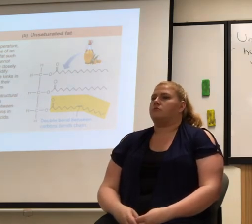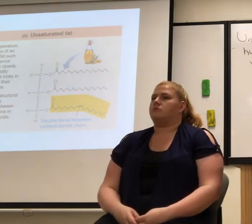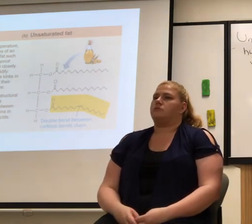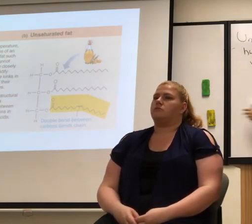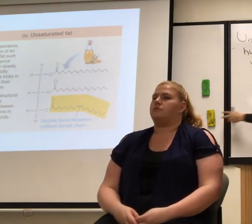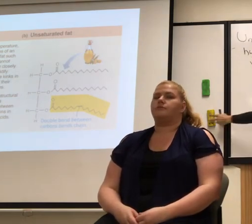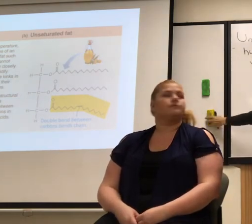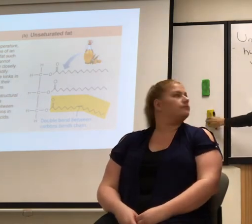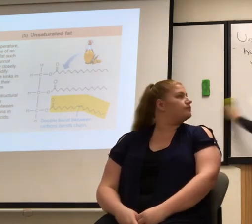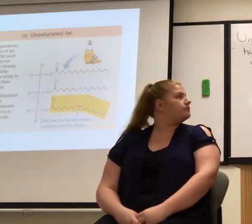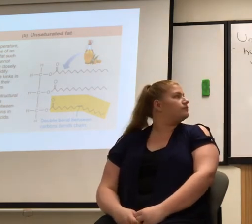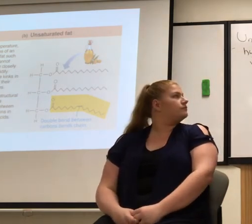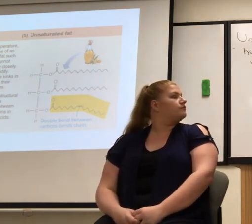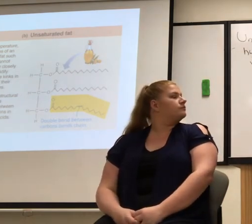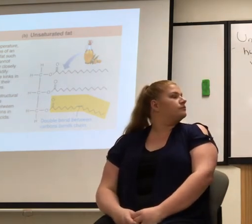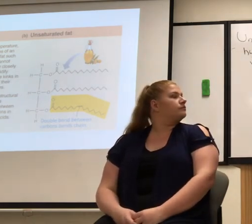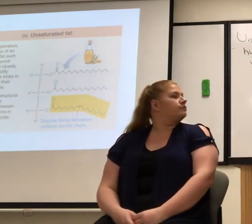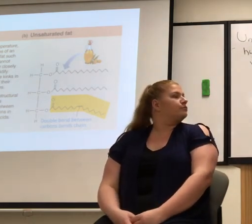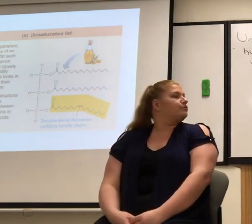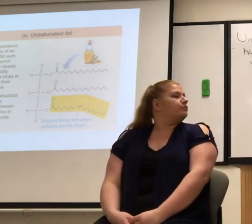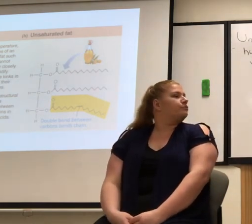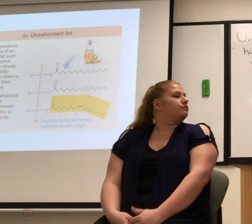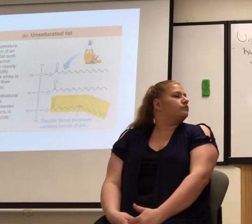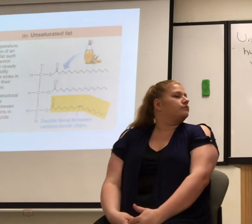Whoops, one or more.